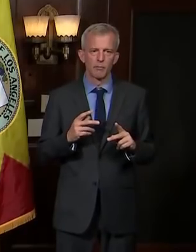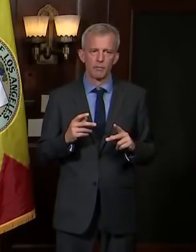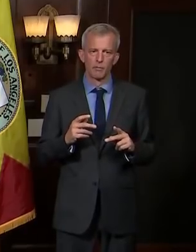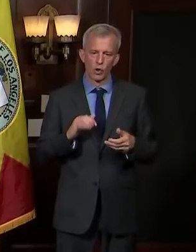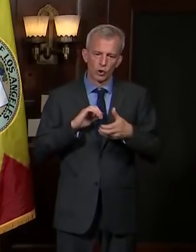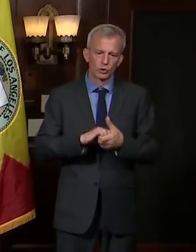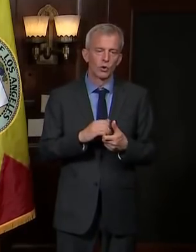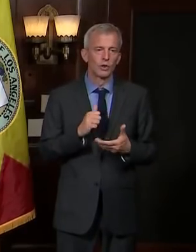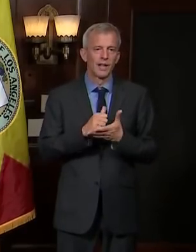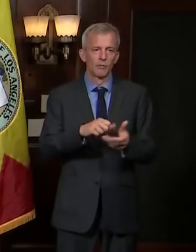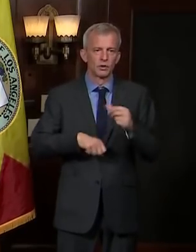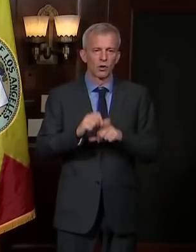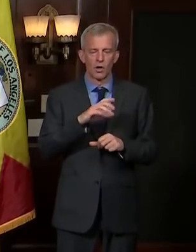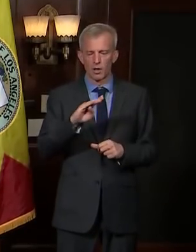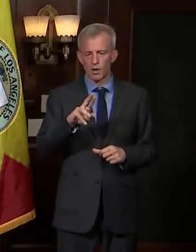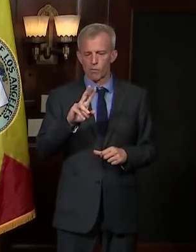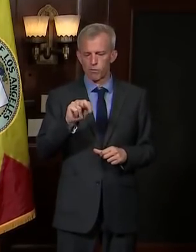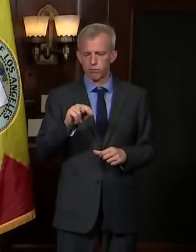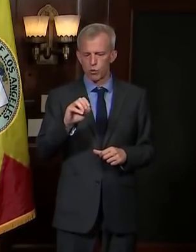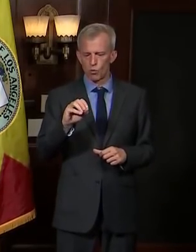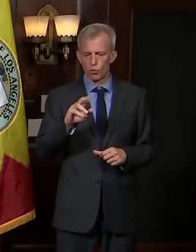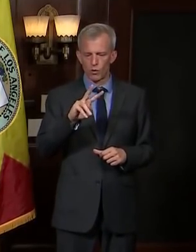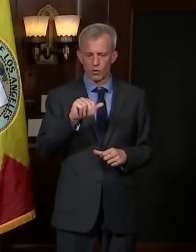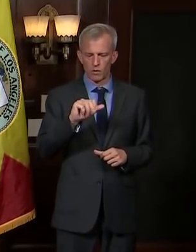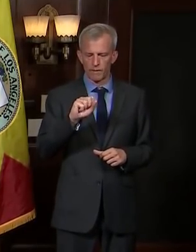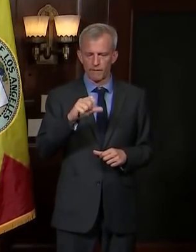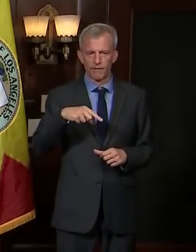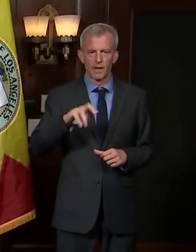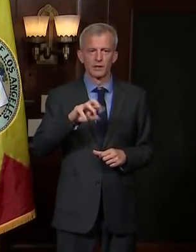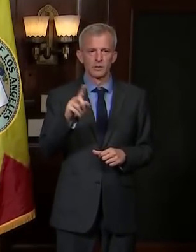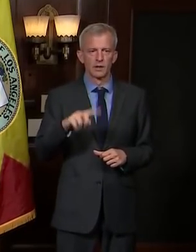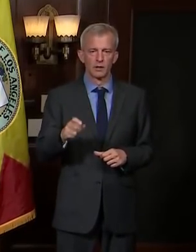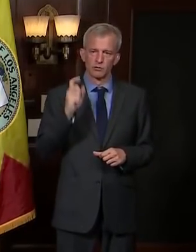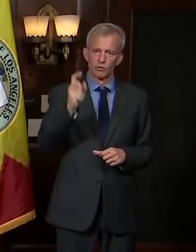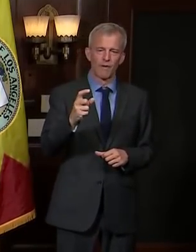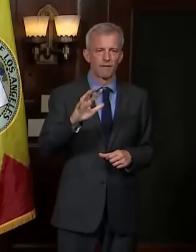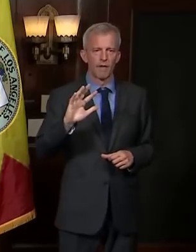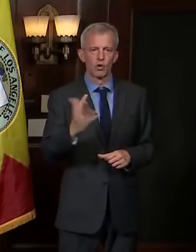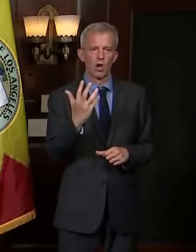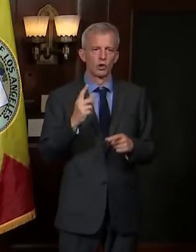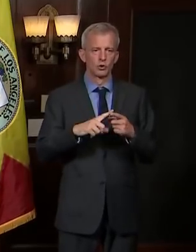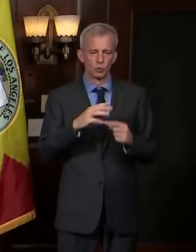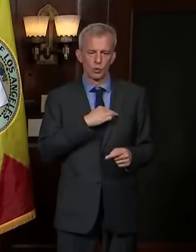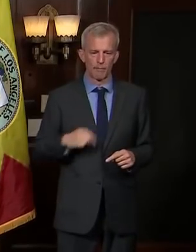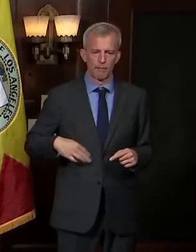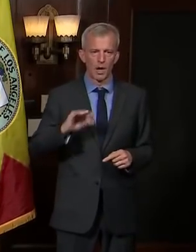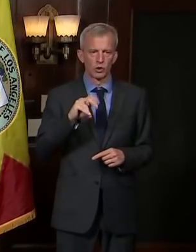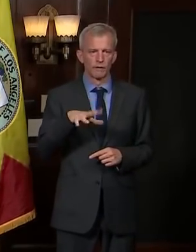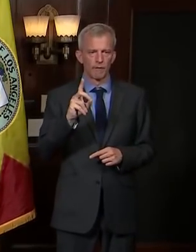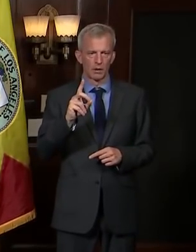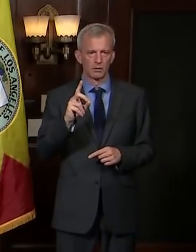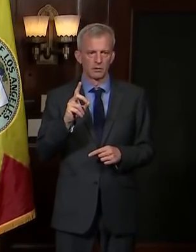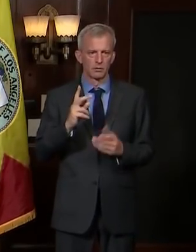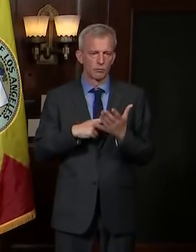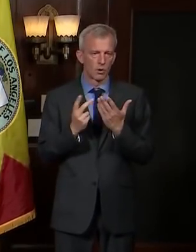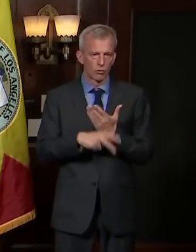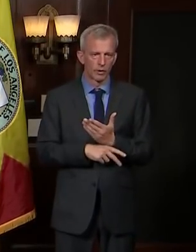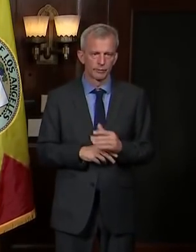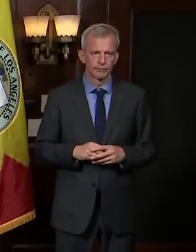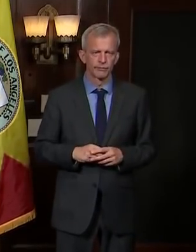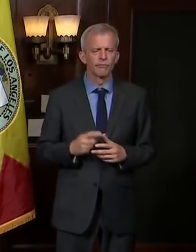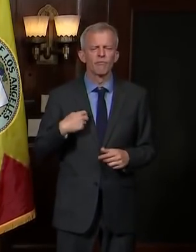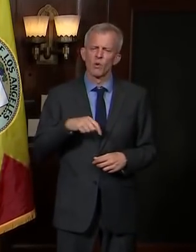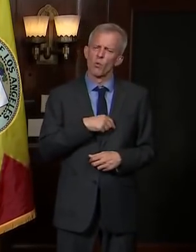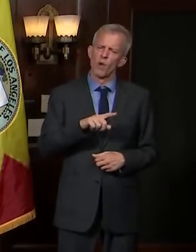like Bruno Vasquez, who donated $5 to the Mayor's Fund program that provides relief for struggling families. And